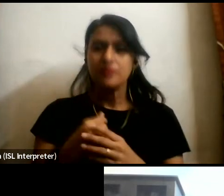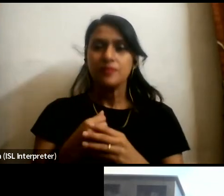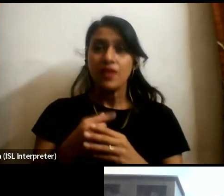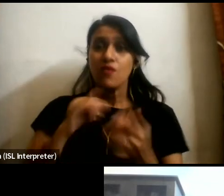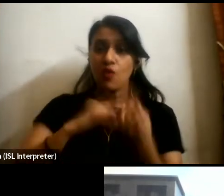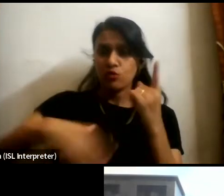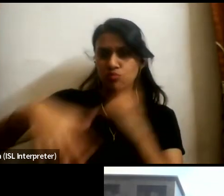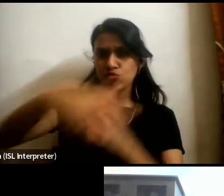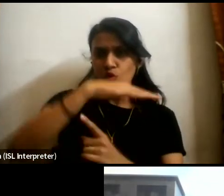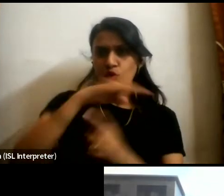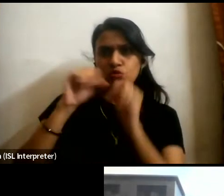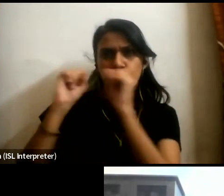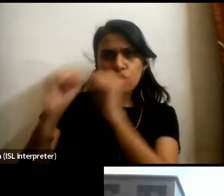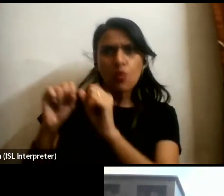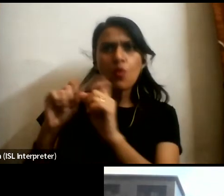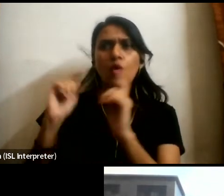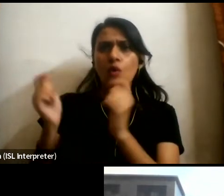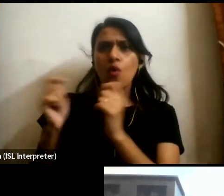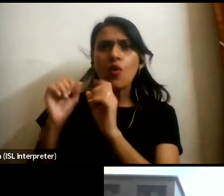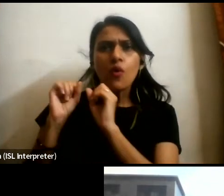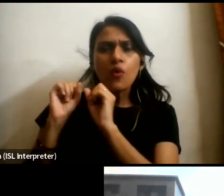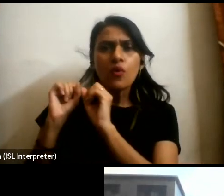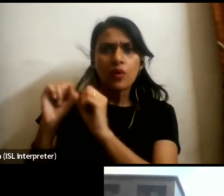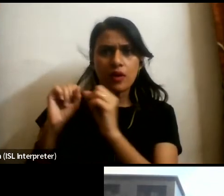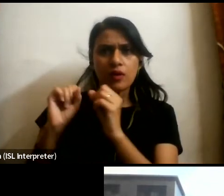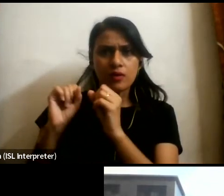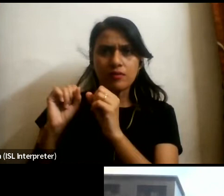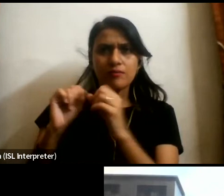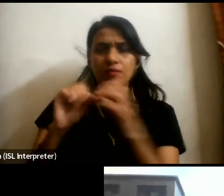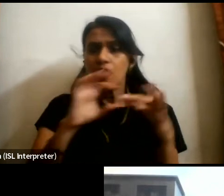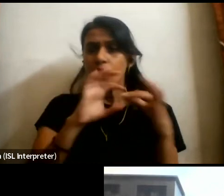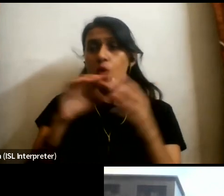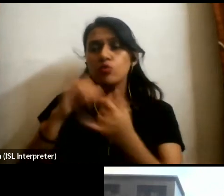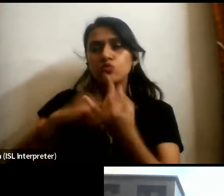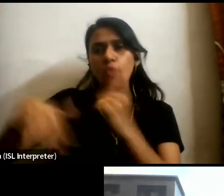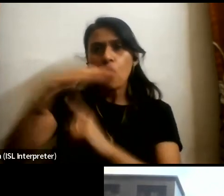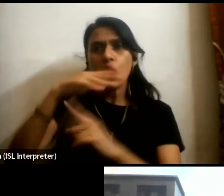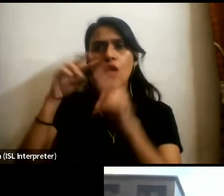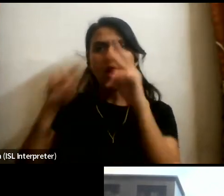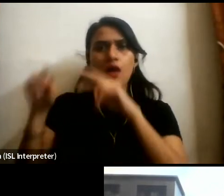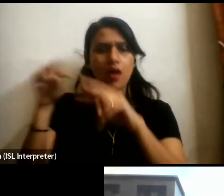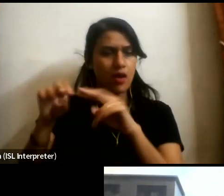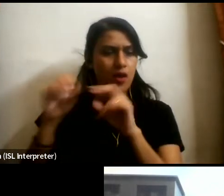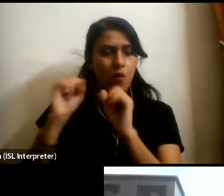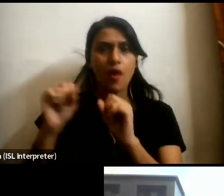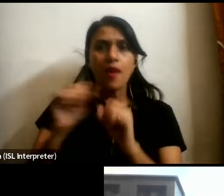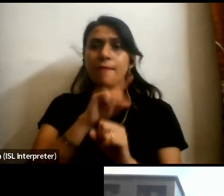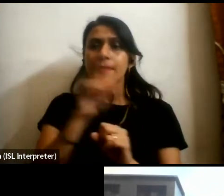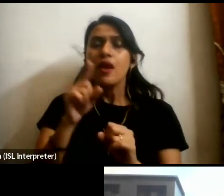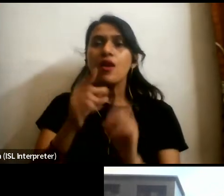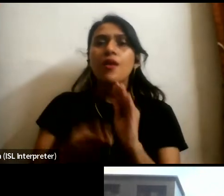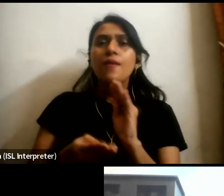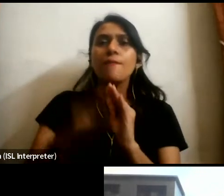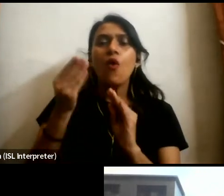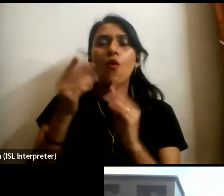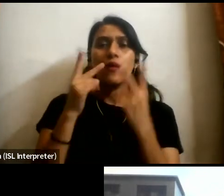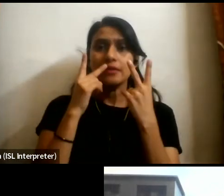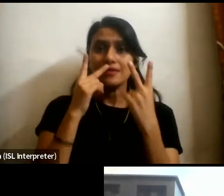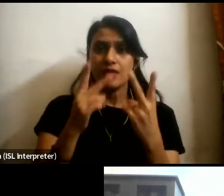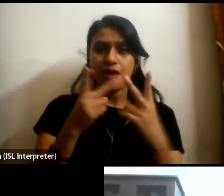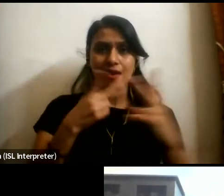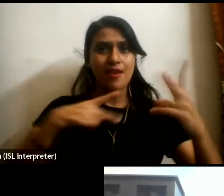location shapes your outlook, but you're likely to get a more